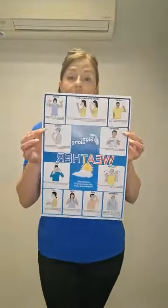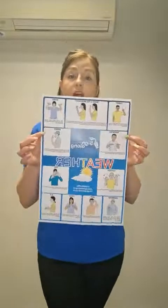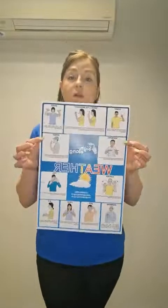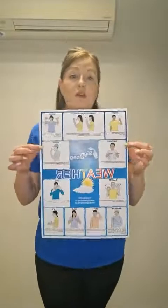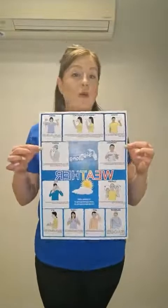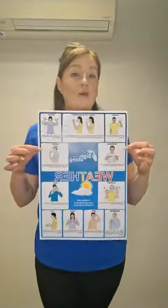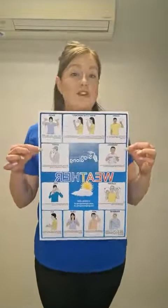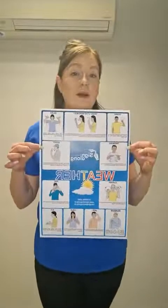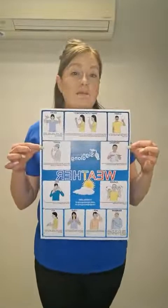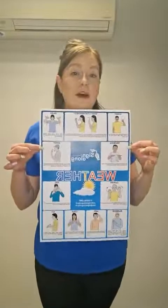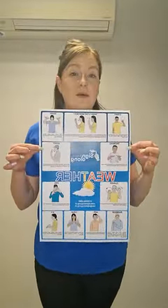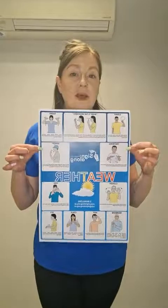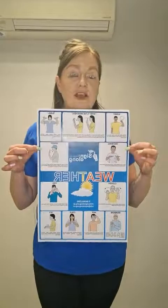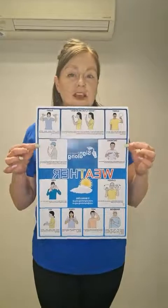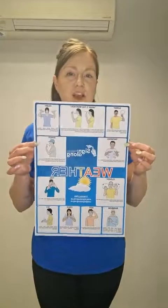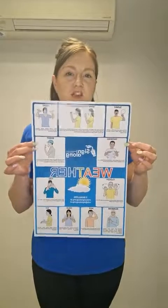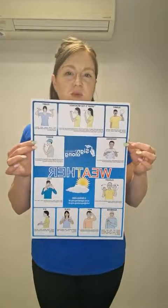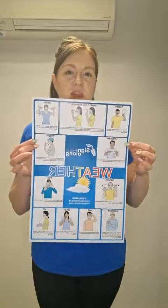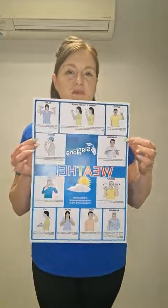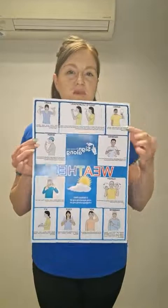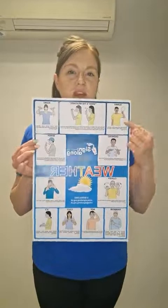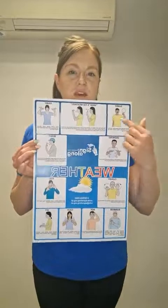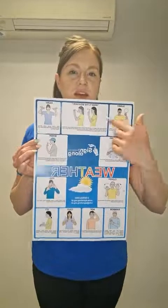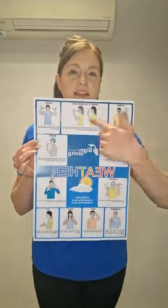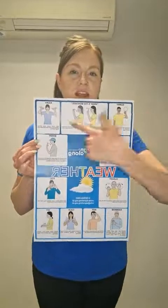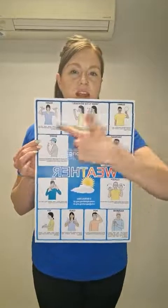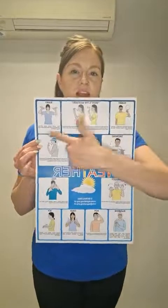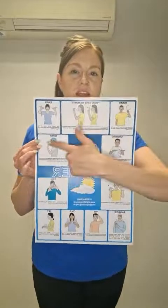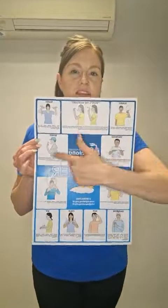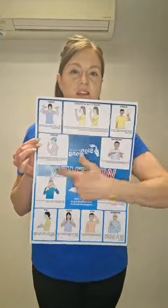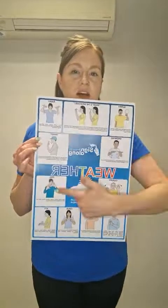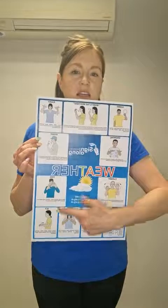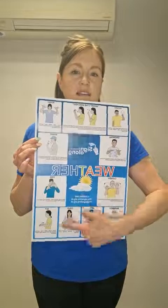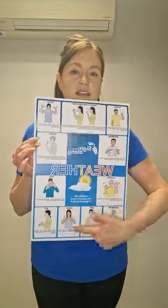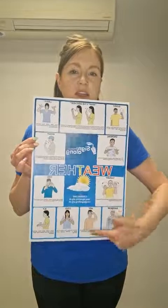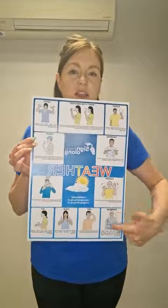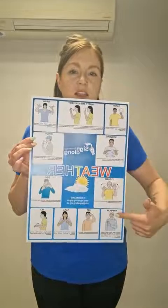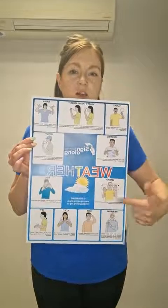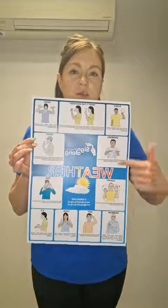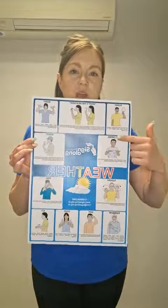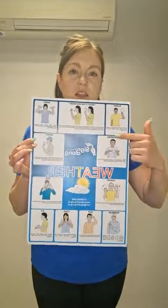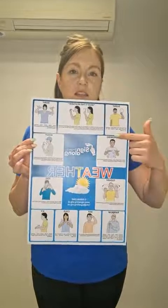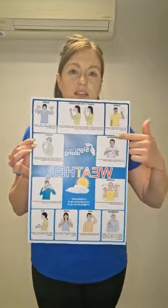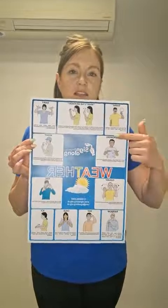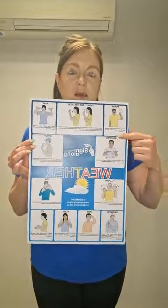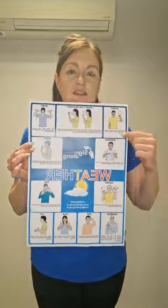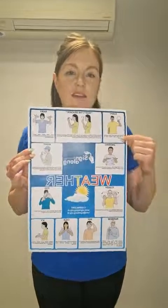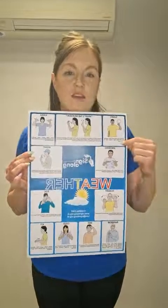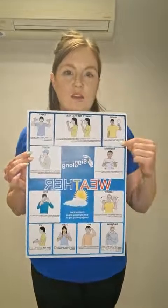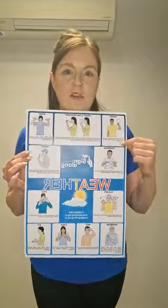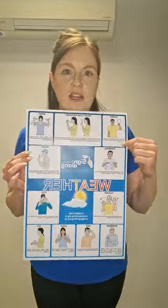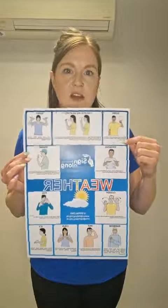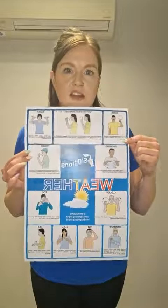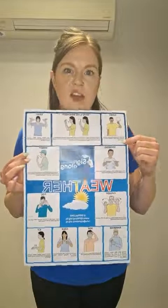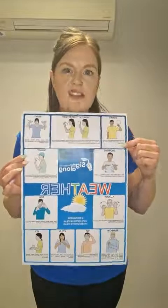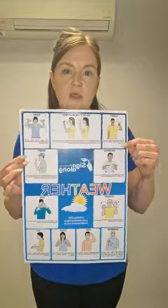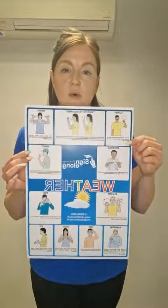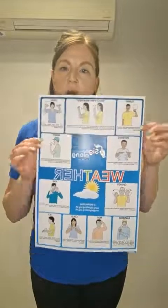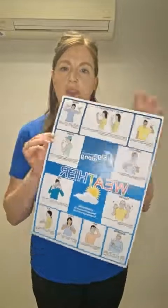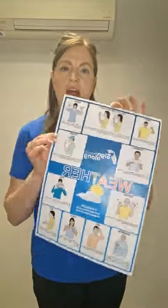when you order them, by the way. You get really nice clear signs that are all coloured in as well, so they look really nice on the wall, and they're